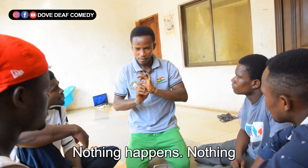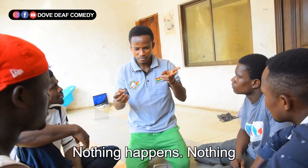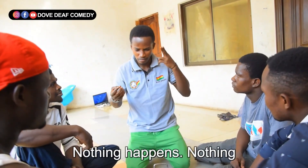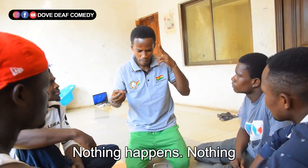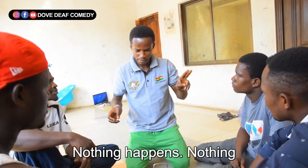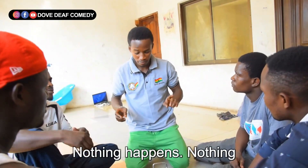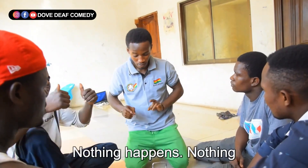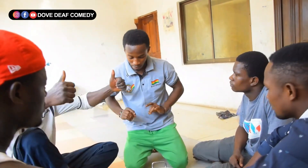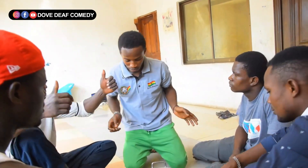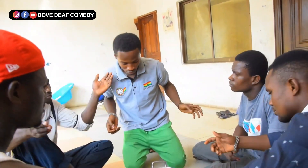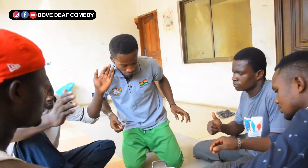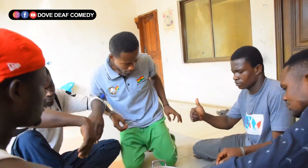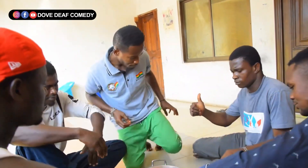Nothing happens, nothing.